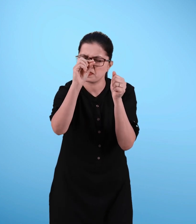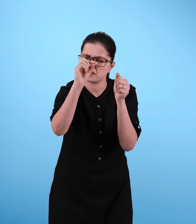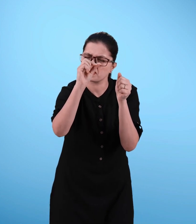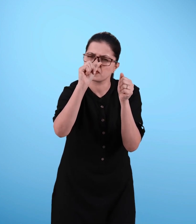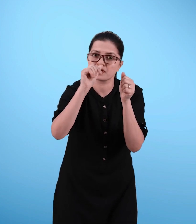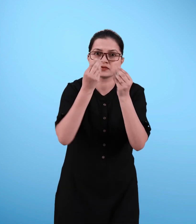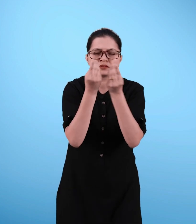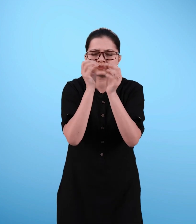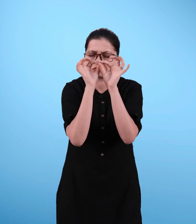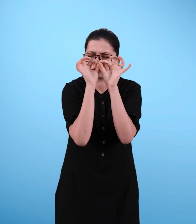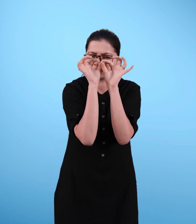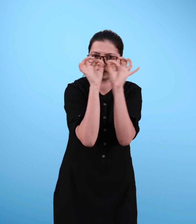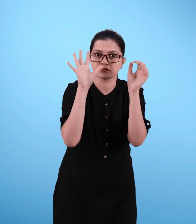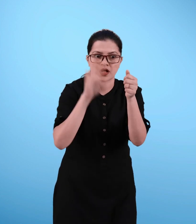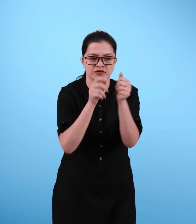are cotton made up of fibers. cotton fibers.